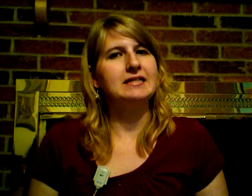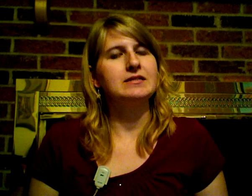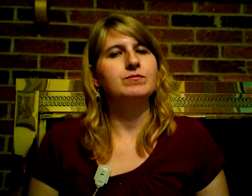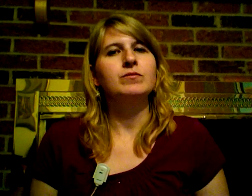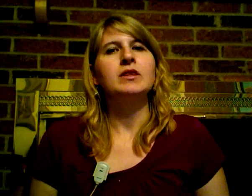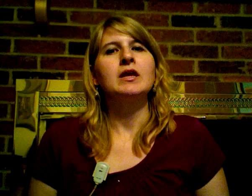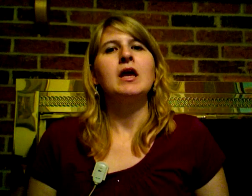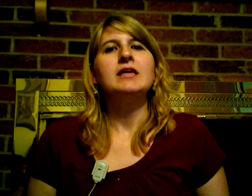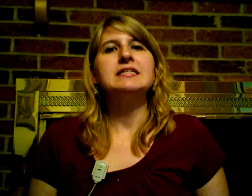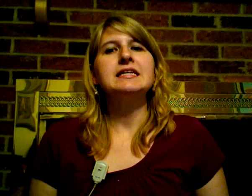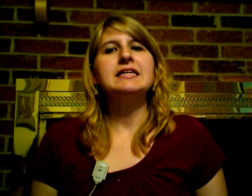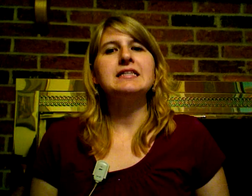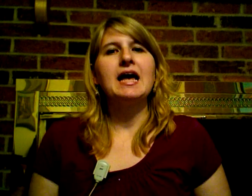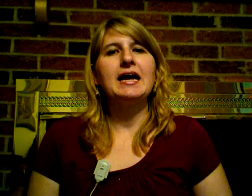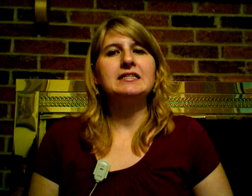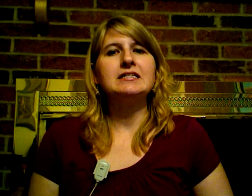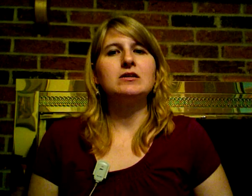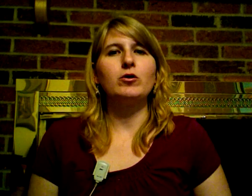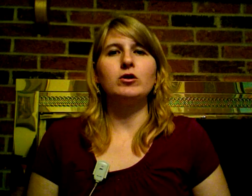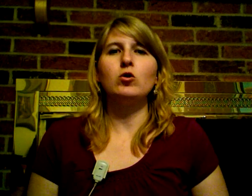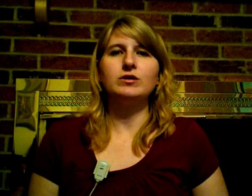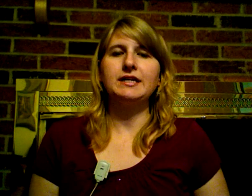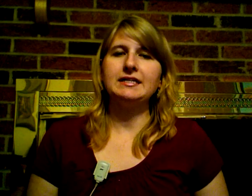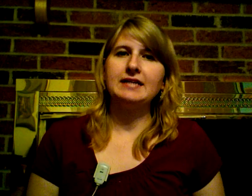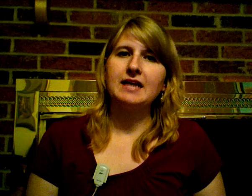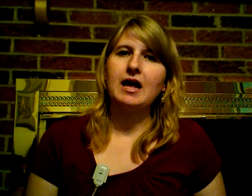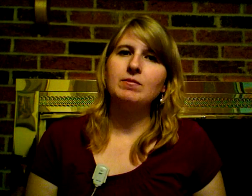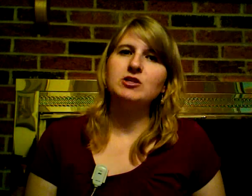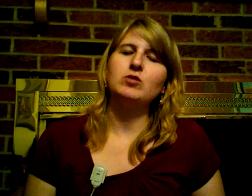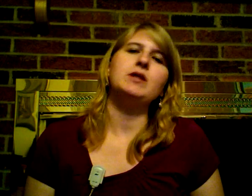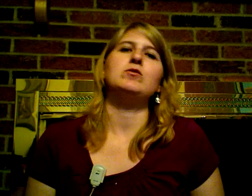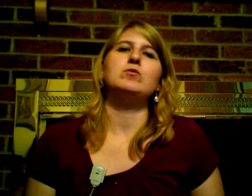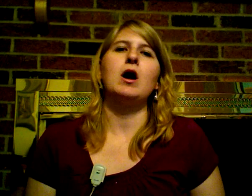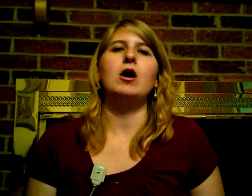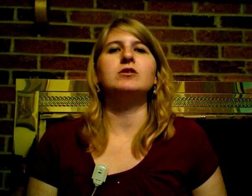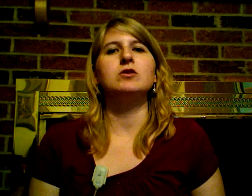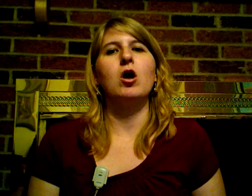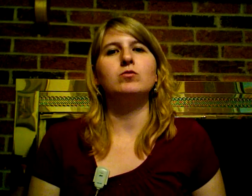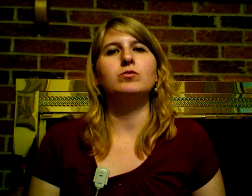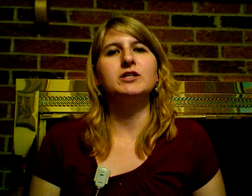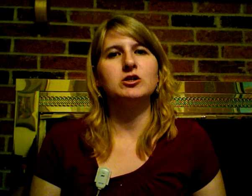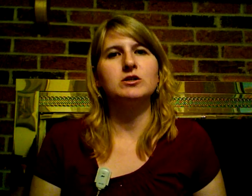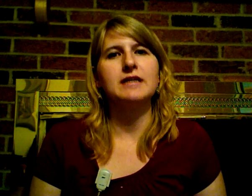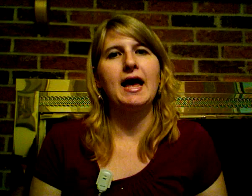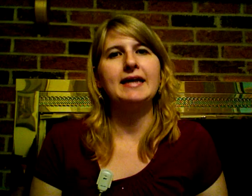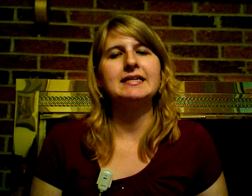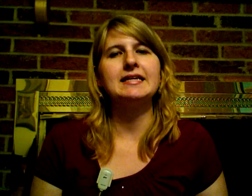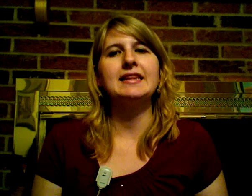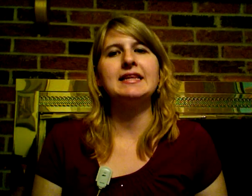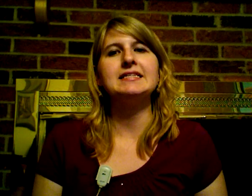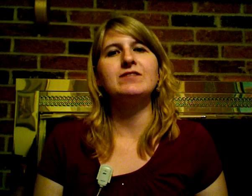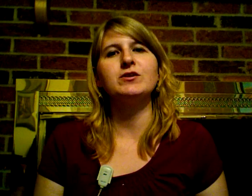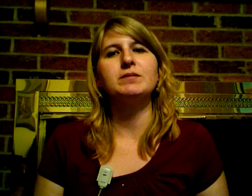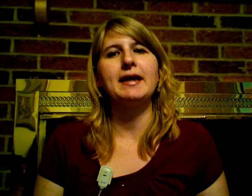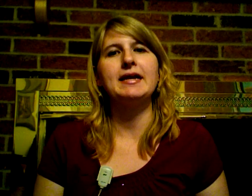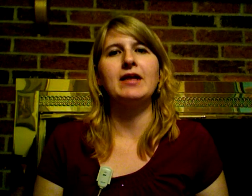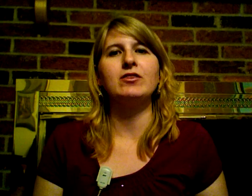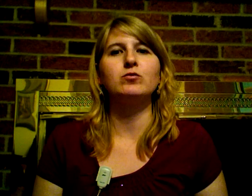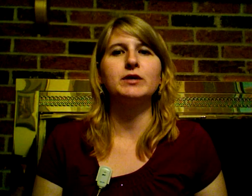signs. City signs, or the local city signs that I'll be showing you, are also called regional signs in that they differ depending on the